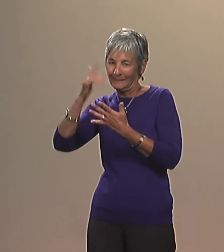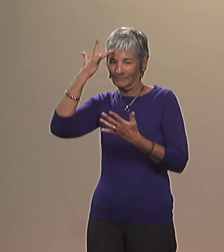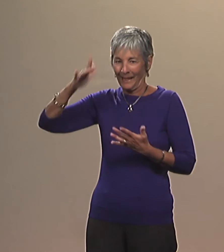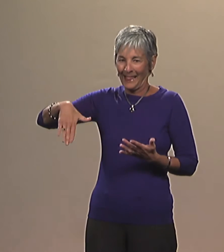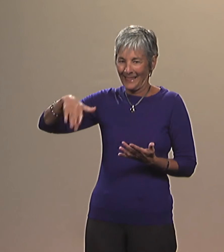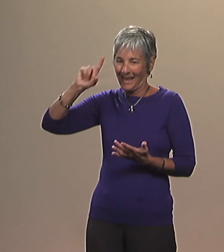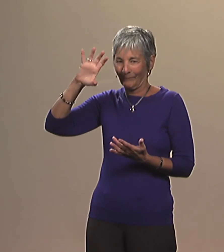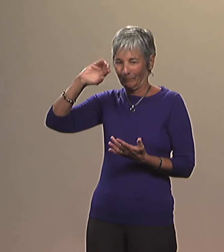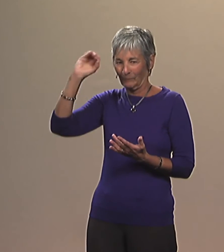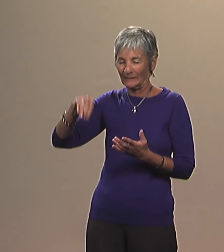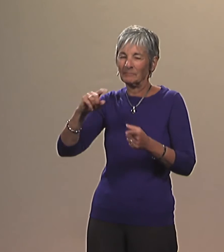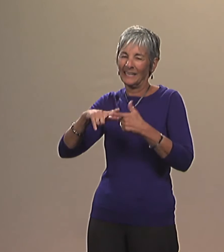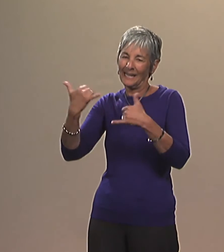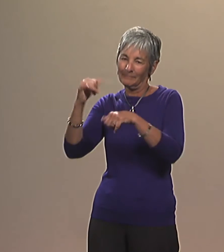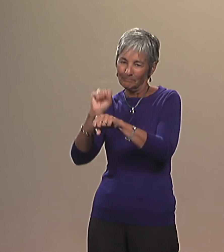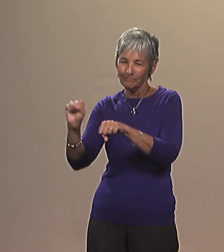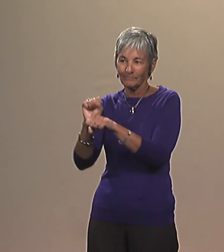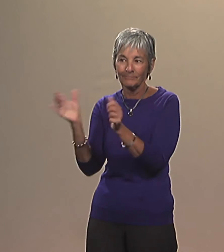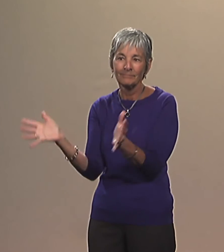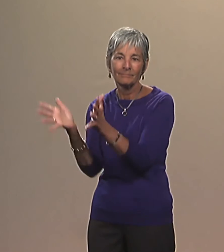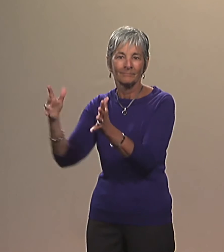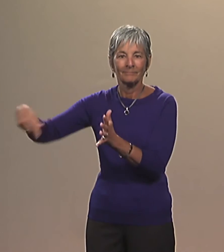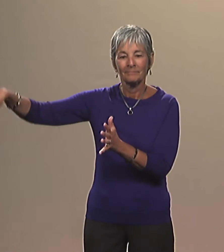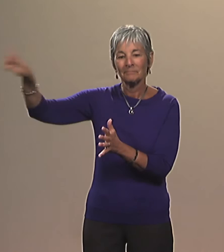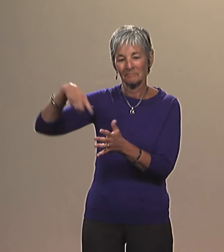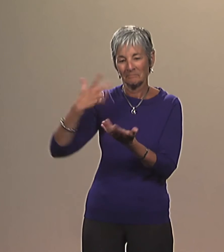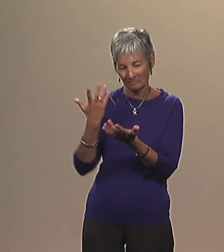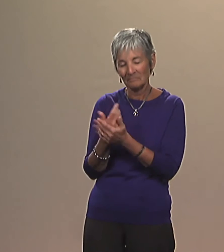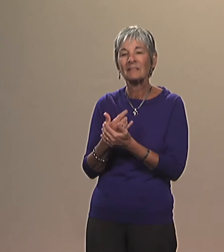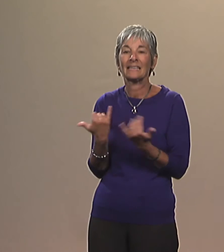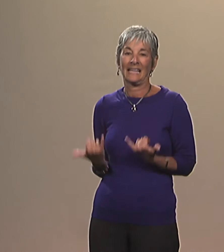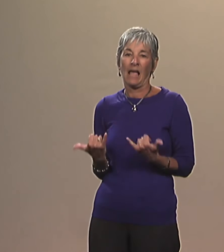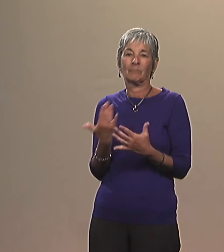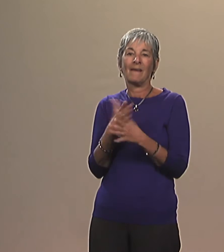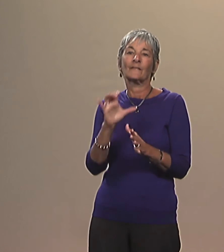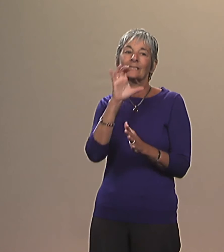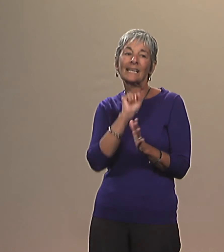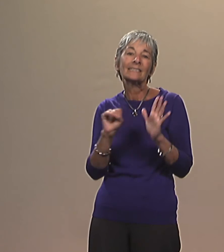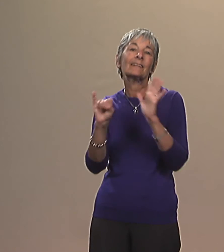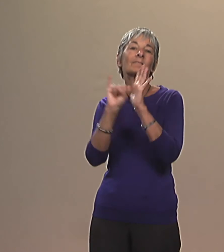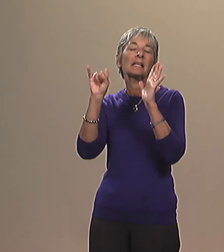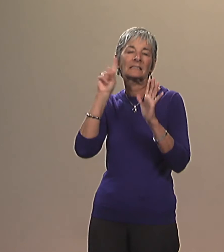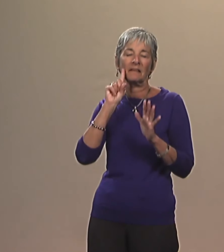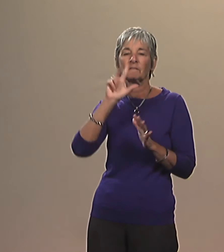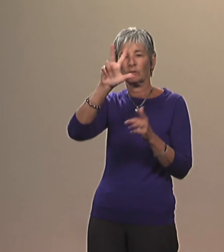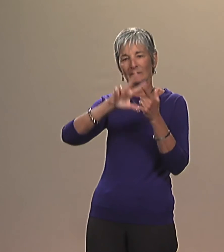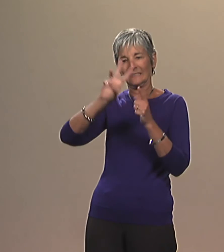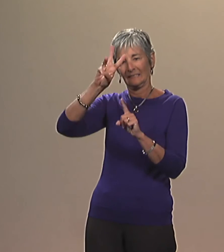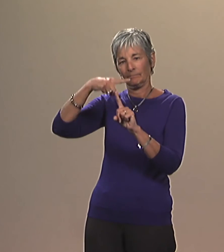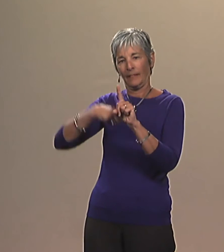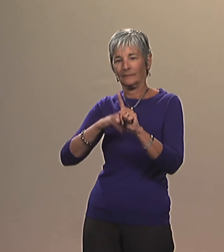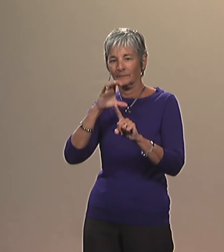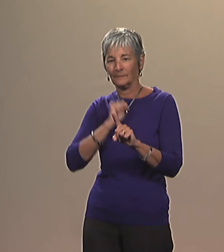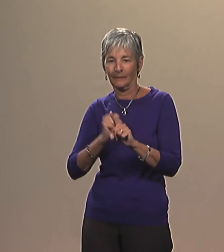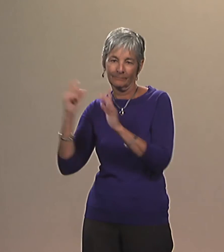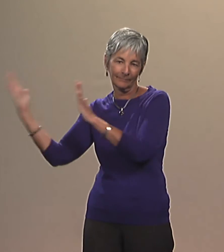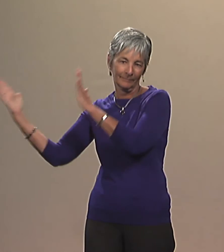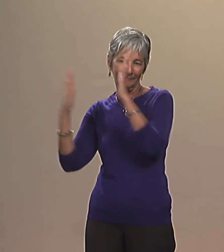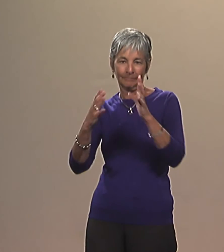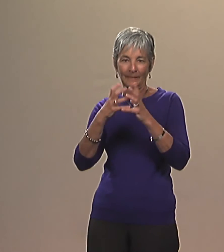not 100%. But we still encourage movement in that direction. So now the age of diagnosis has shifted to 3 to 6 months of age. It's